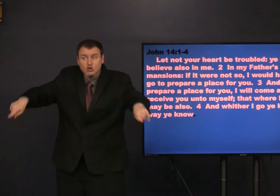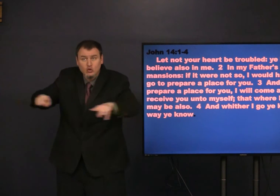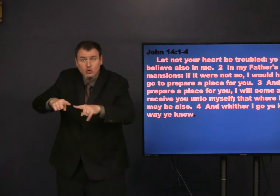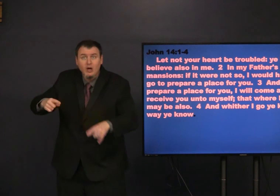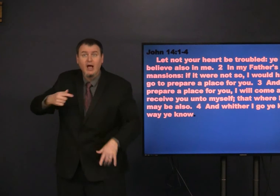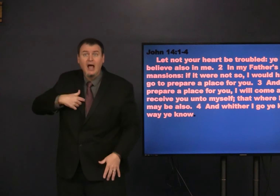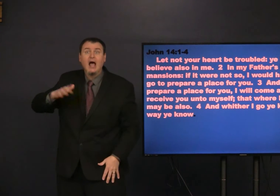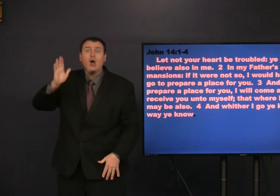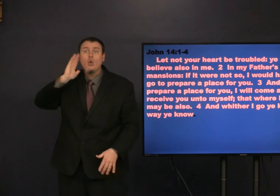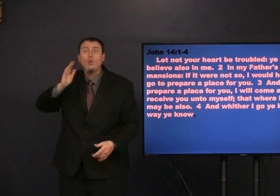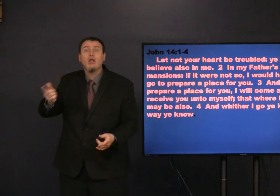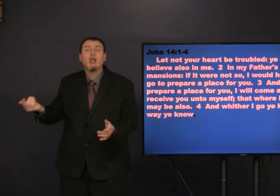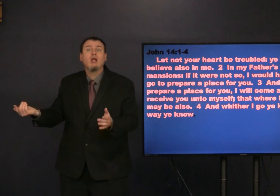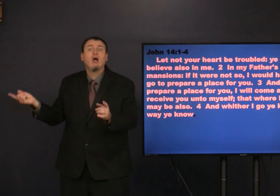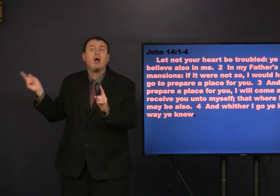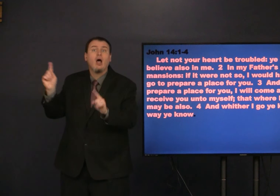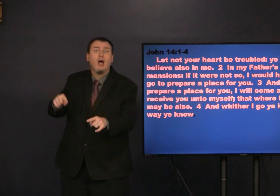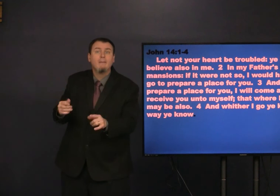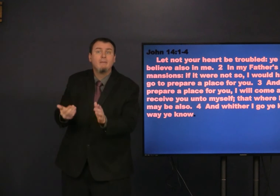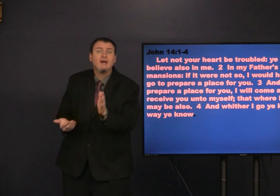for you, I will come again